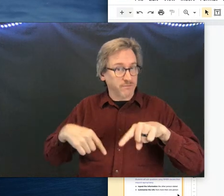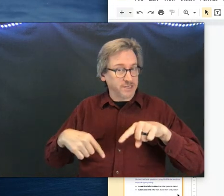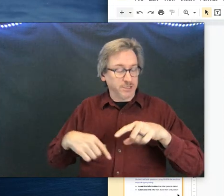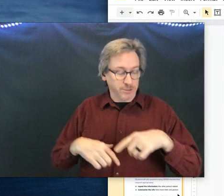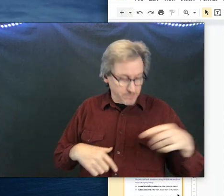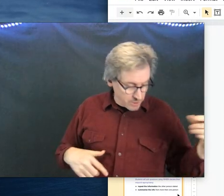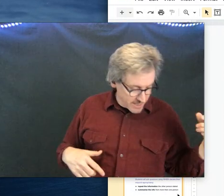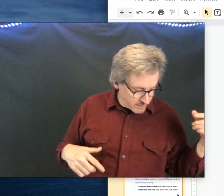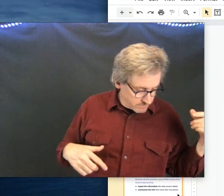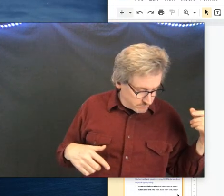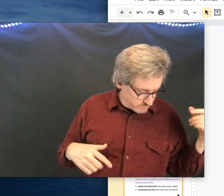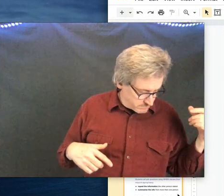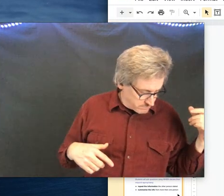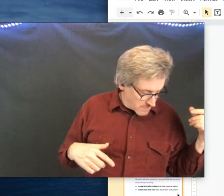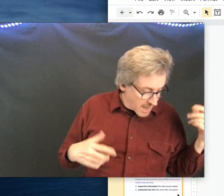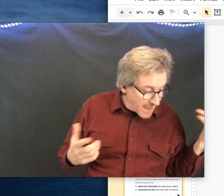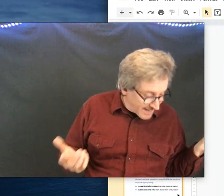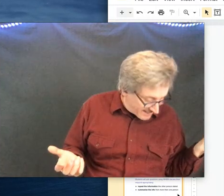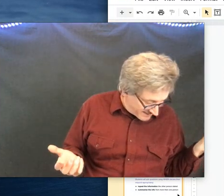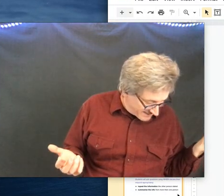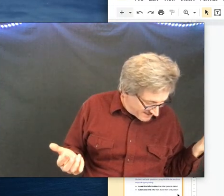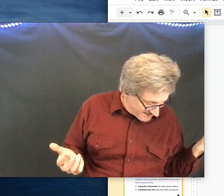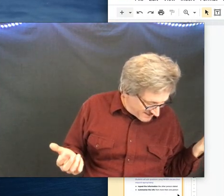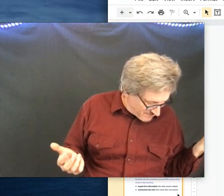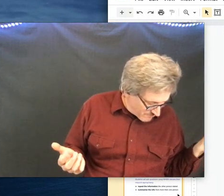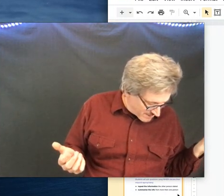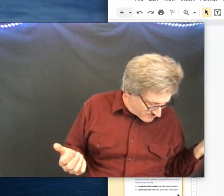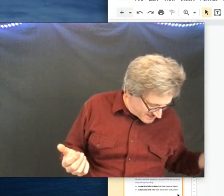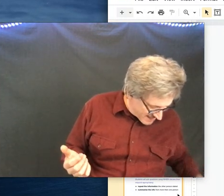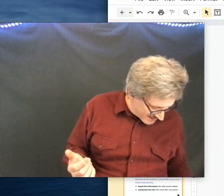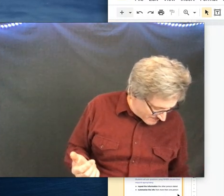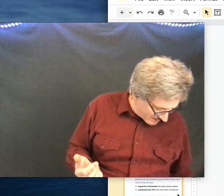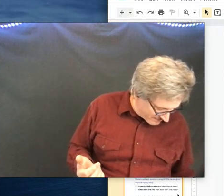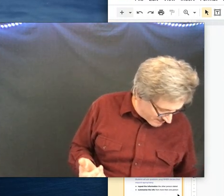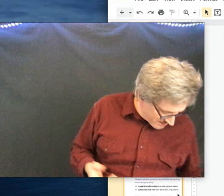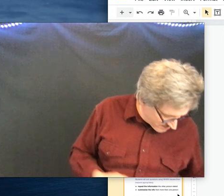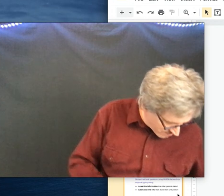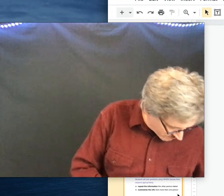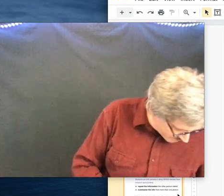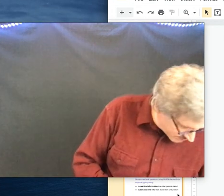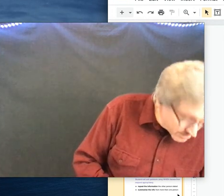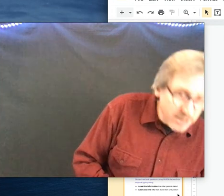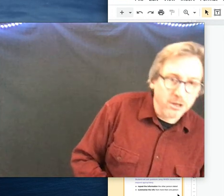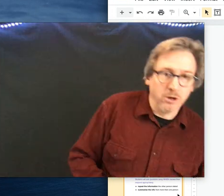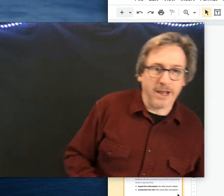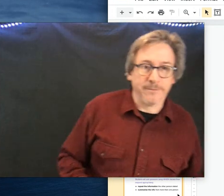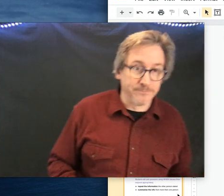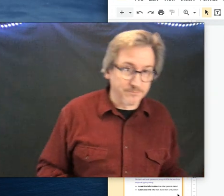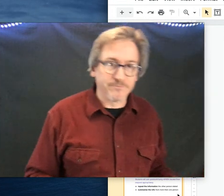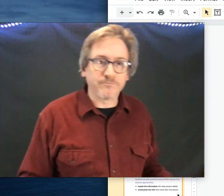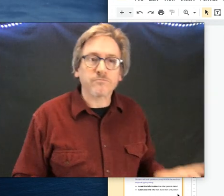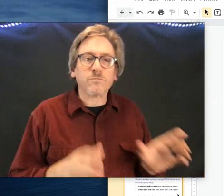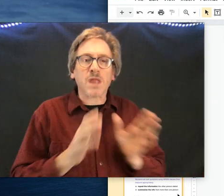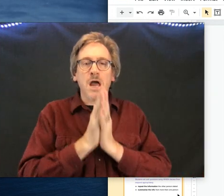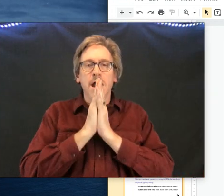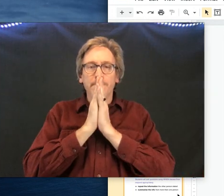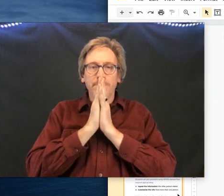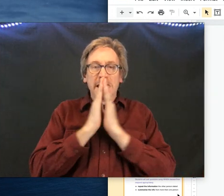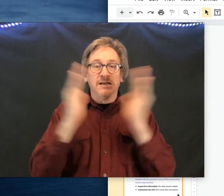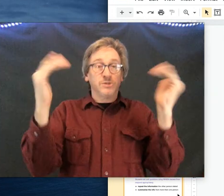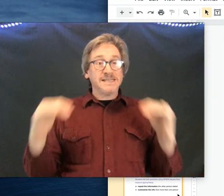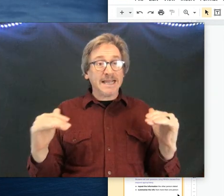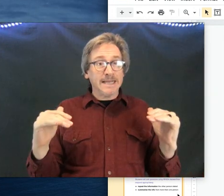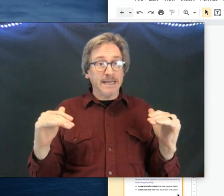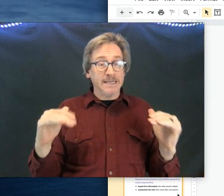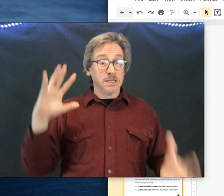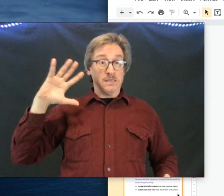in the conversation. So hi, why are you snagging at me? No. Okay.